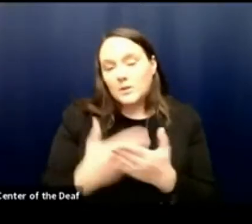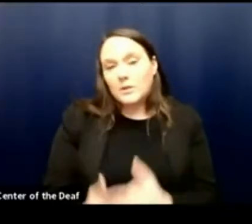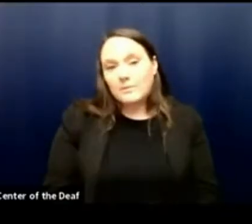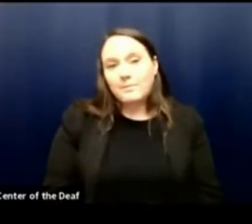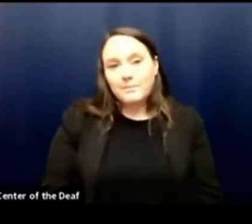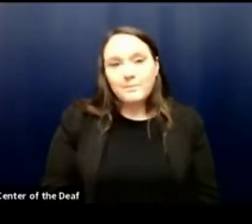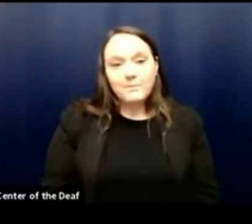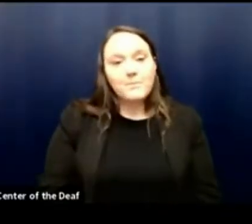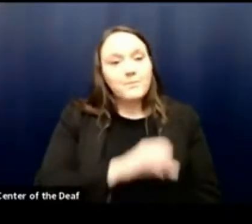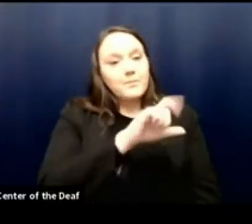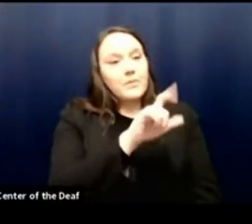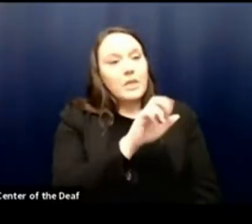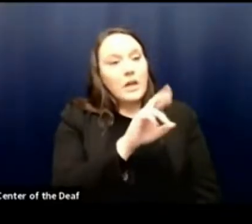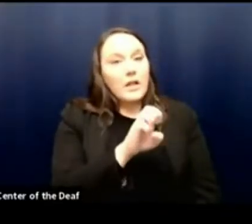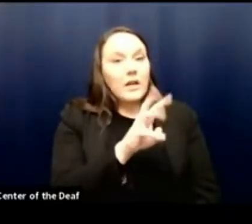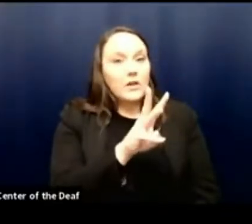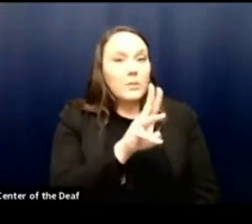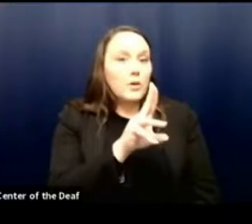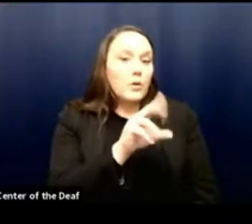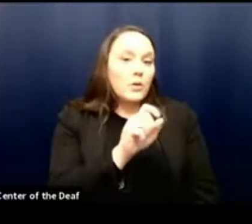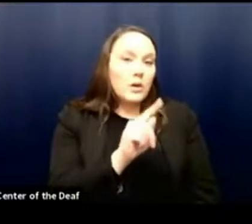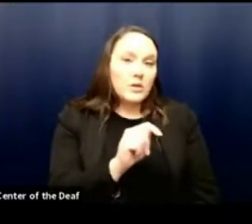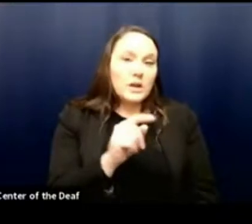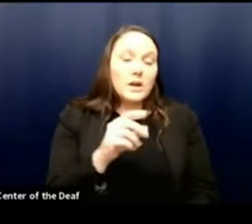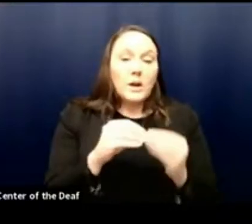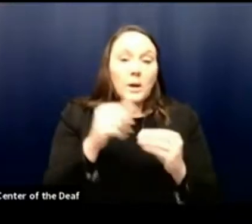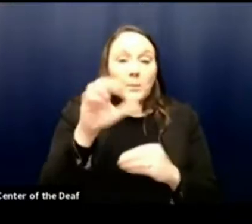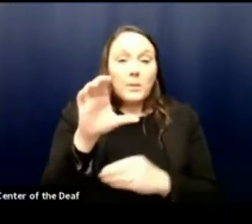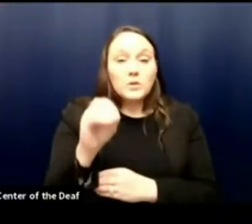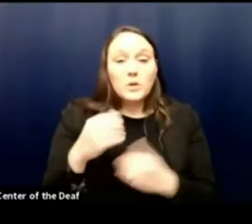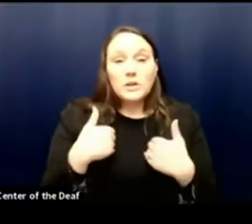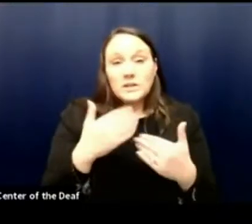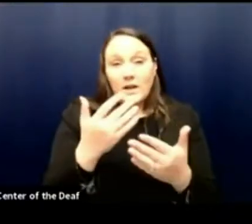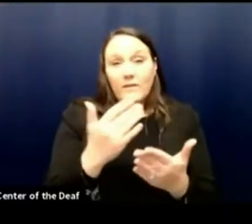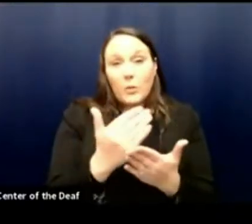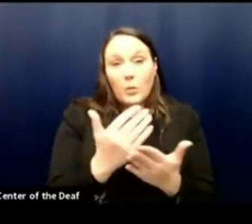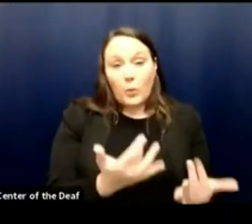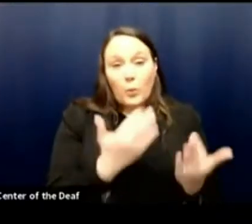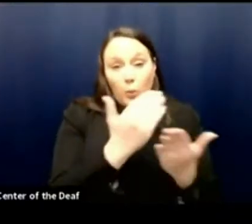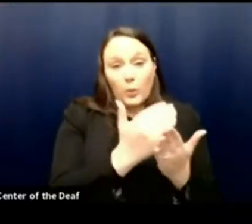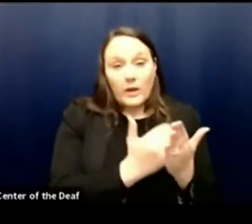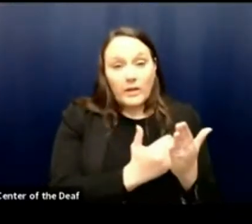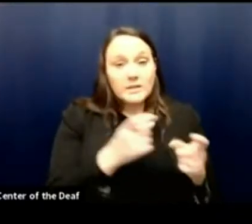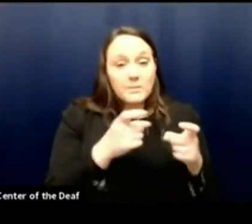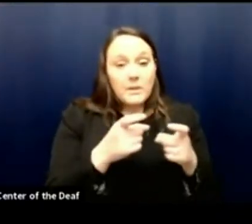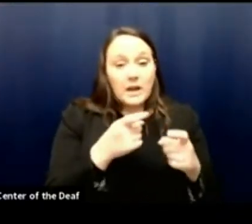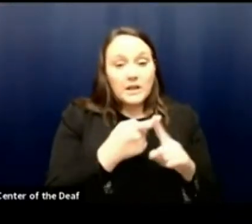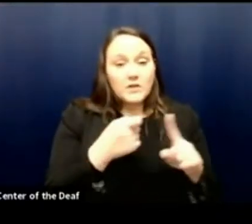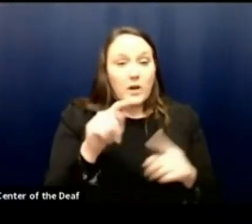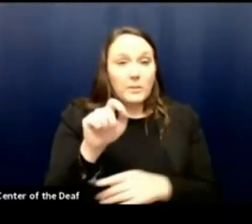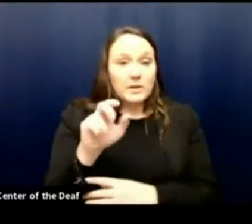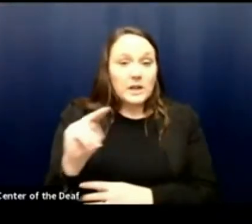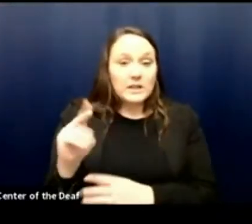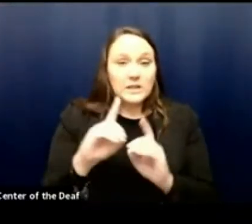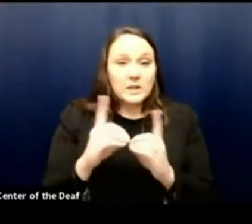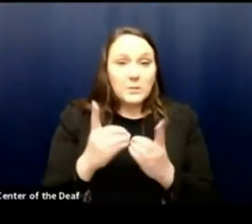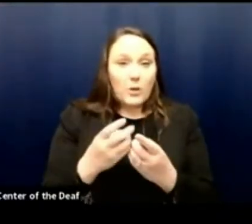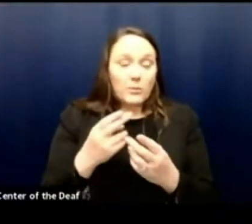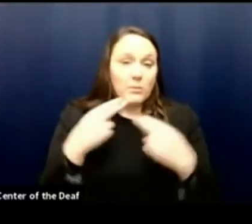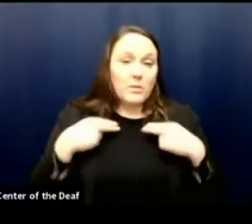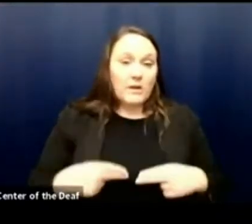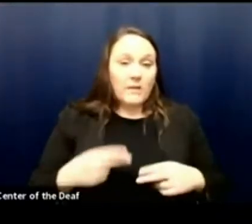with WUOT, most counties have vaccine wait lists managed by the Tennessee Department of Health through Sign Up Genius.